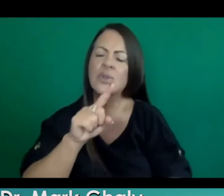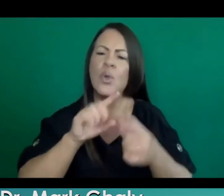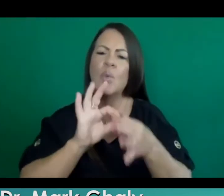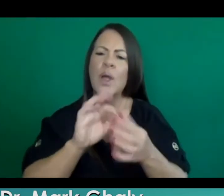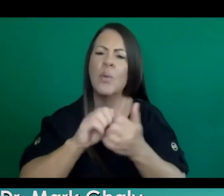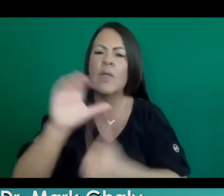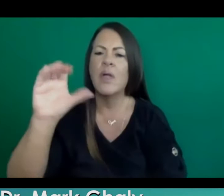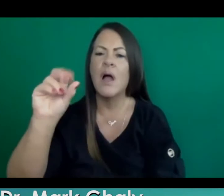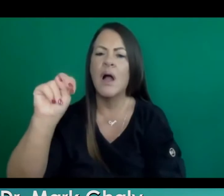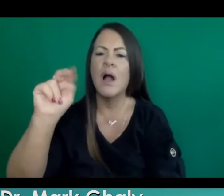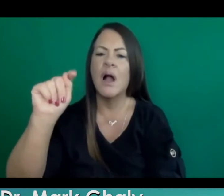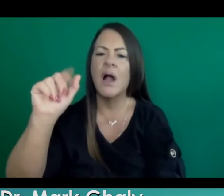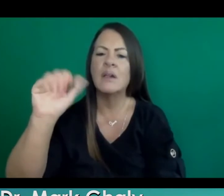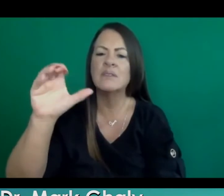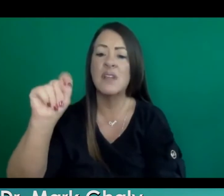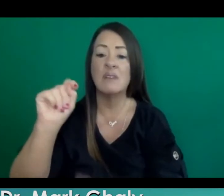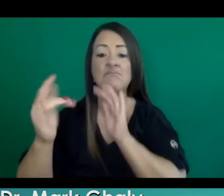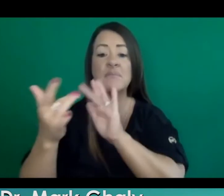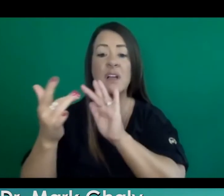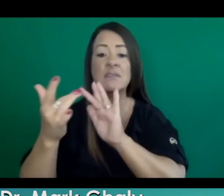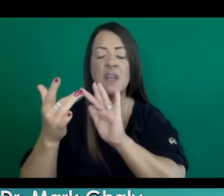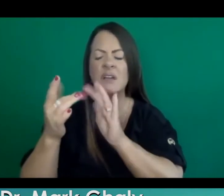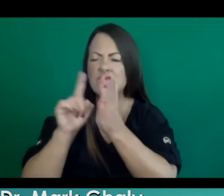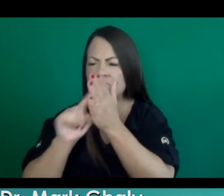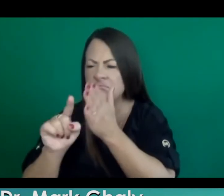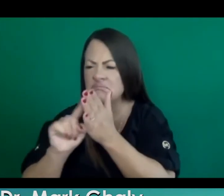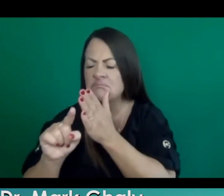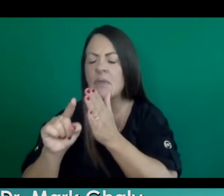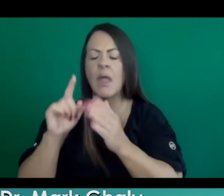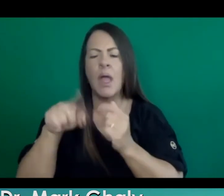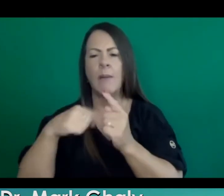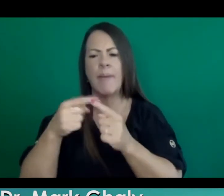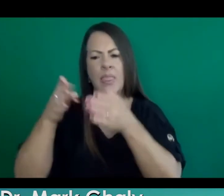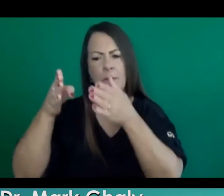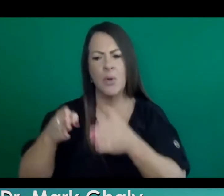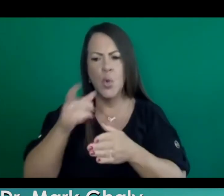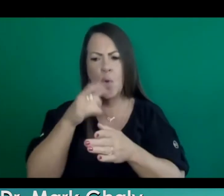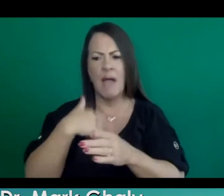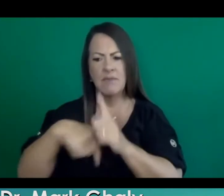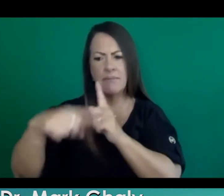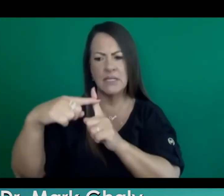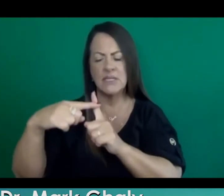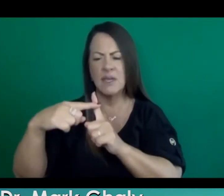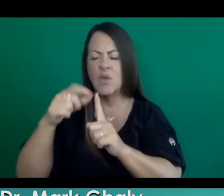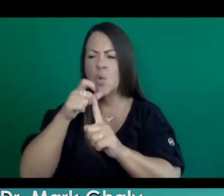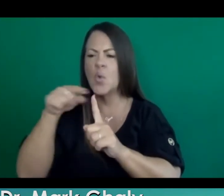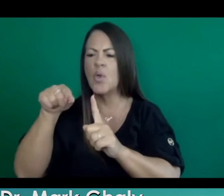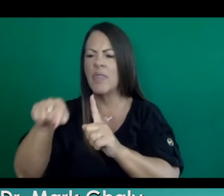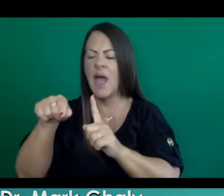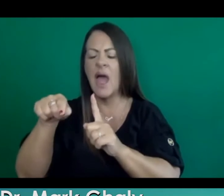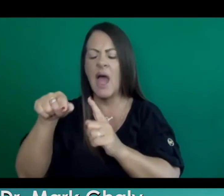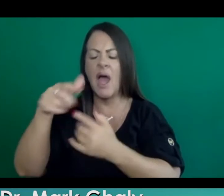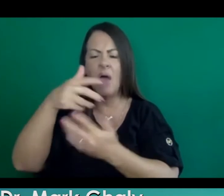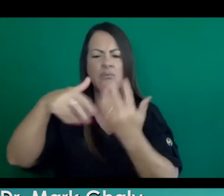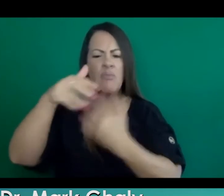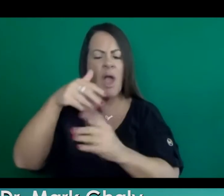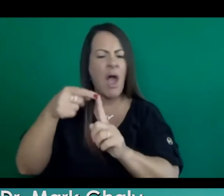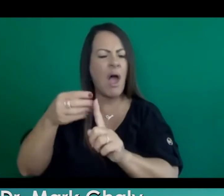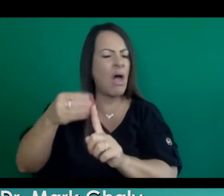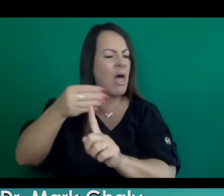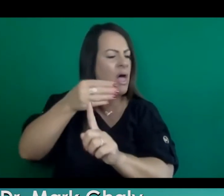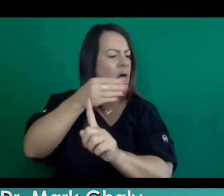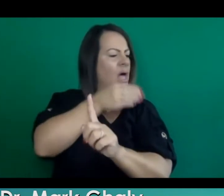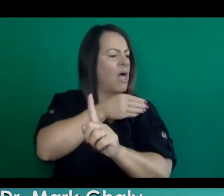like the efforts have become more difficult as we know more about the disease,